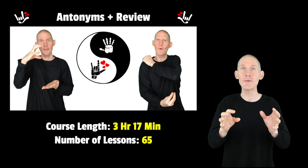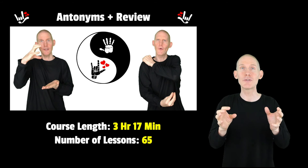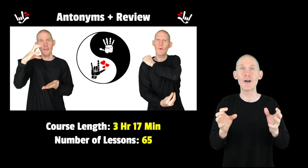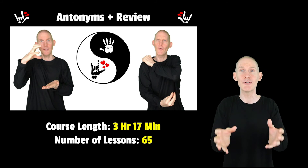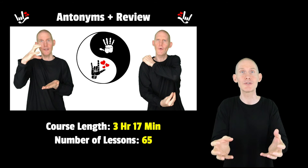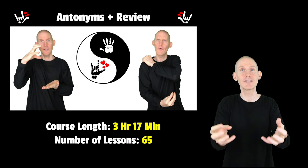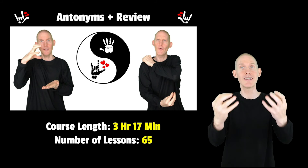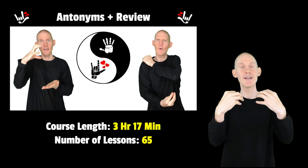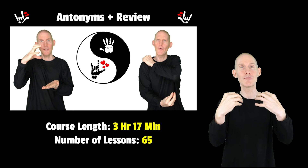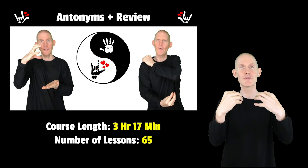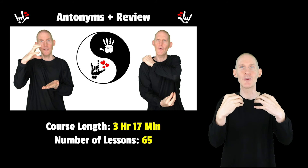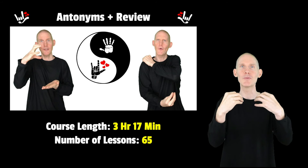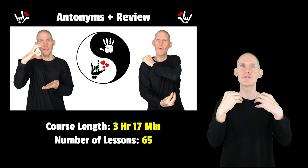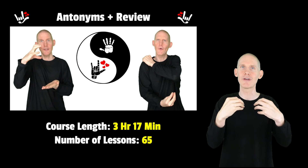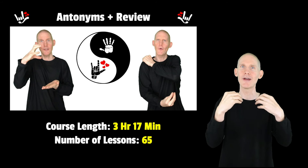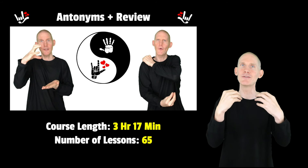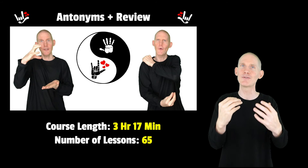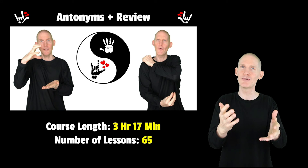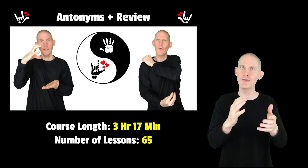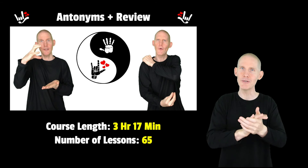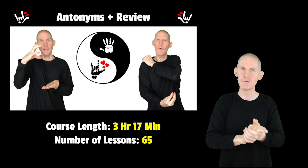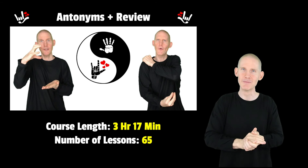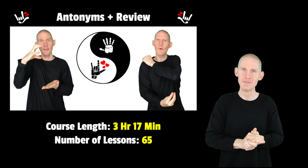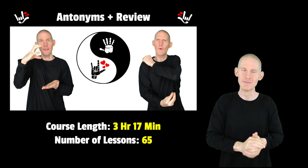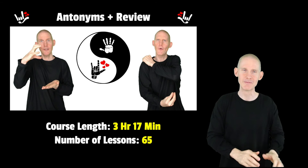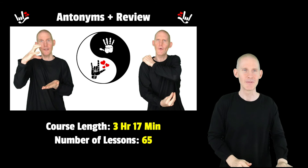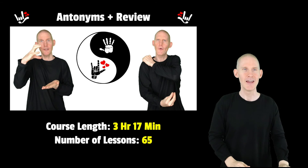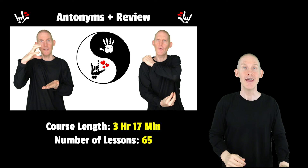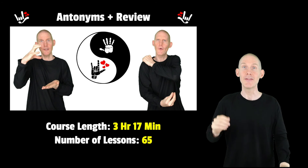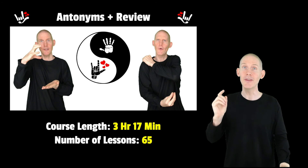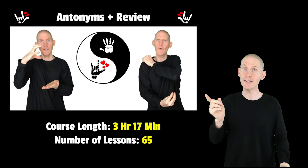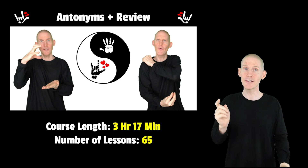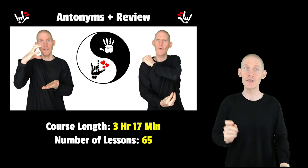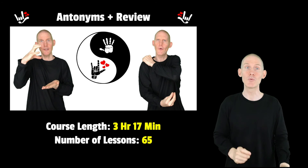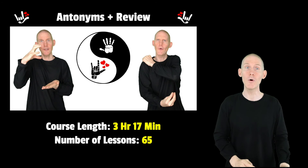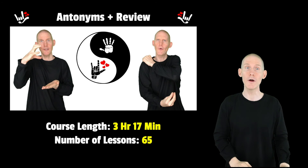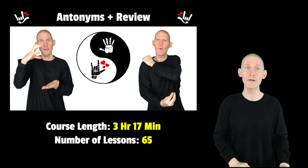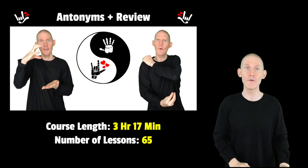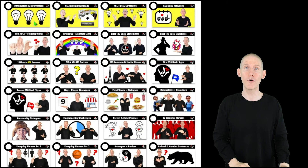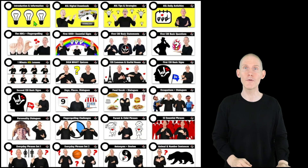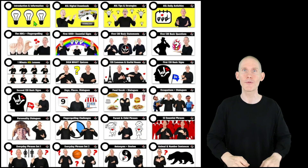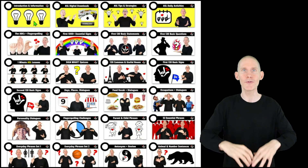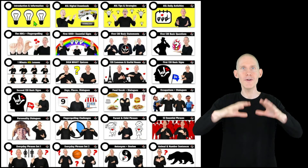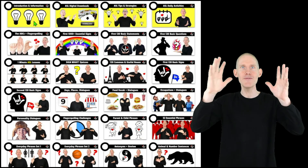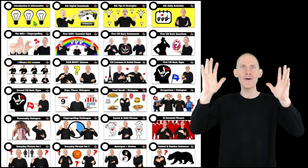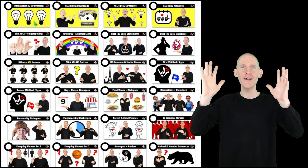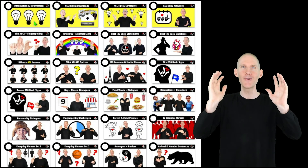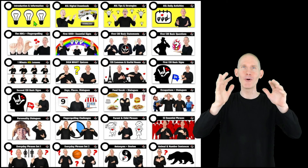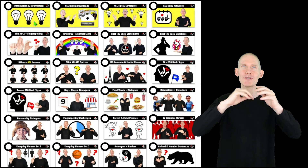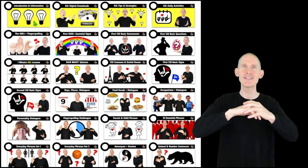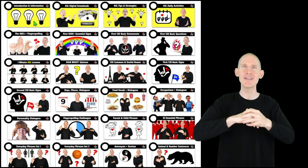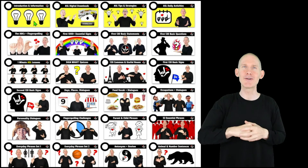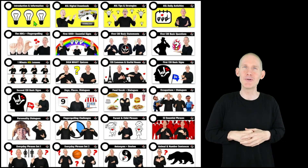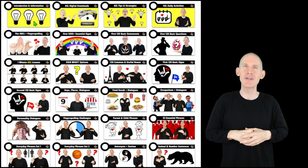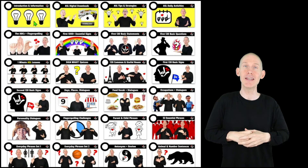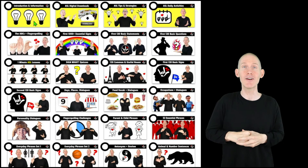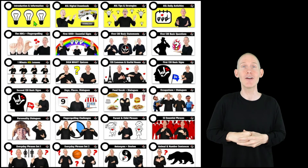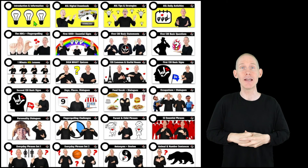to understand when someone signs to you. This is one of over 35 courses included in our